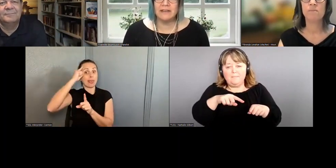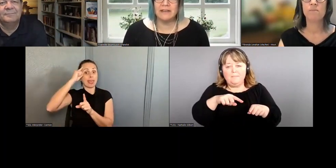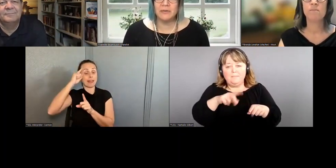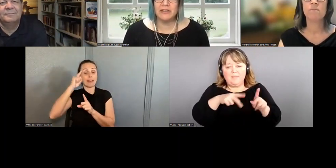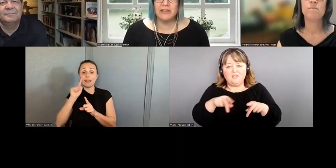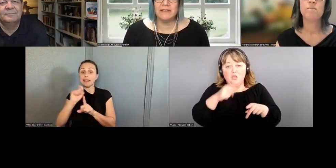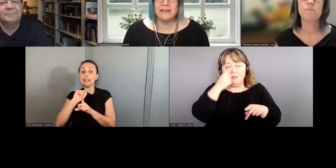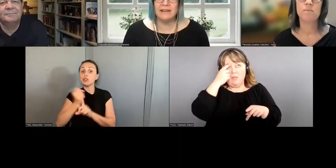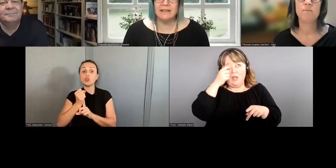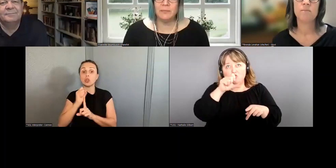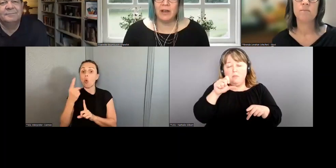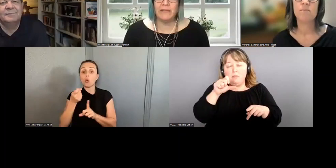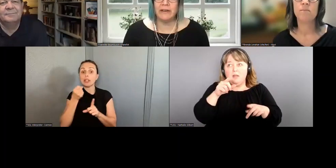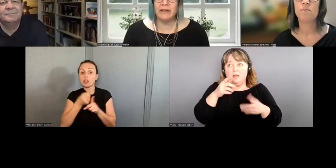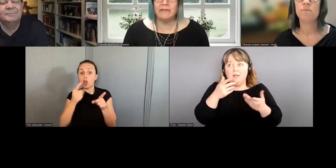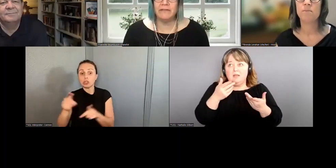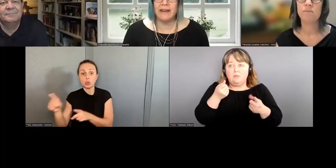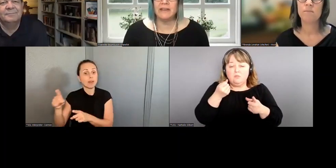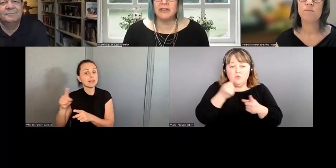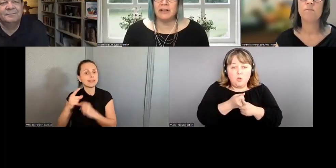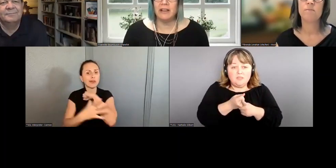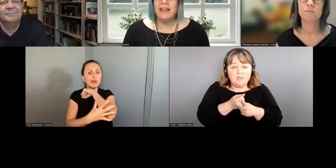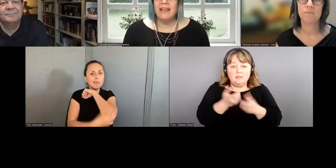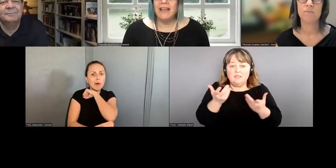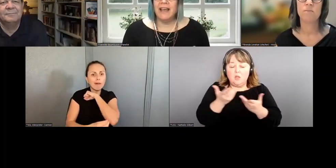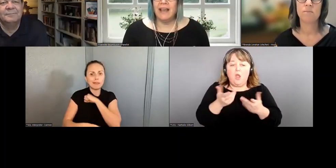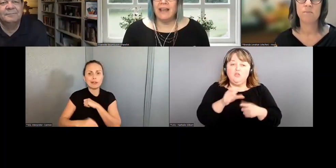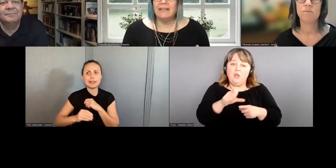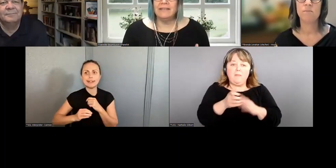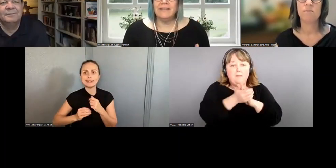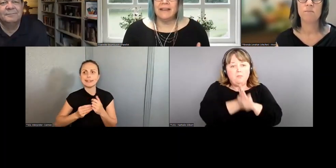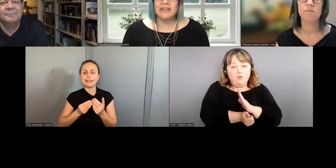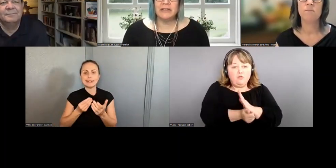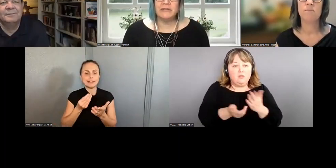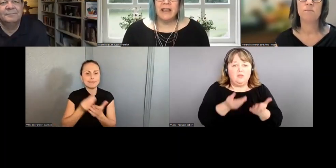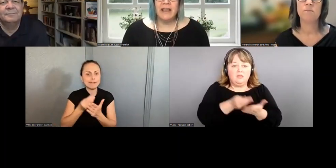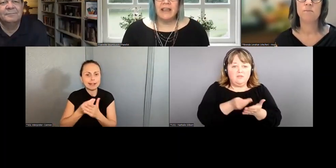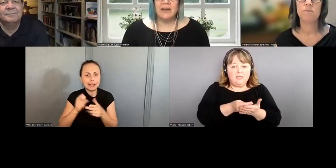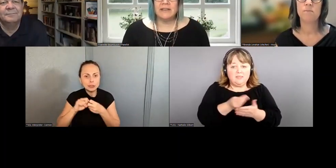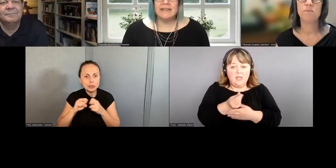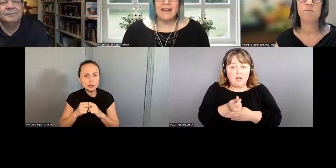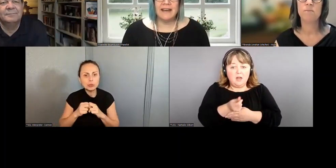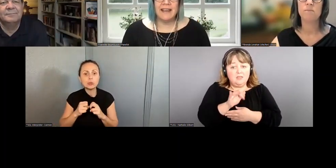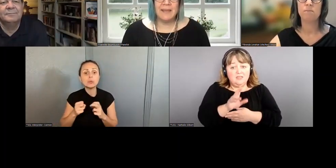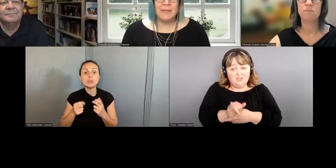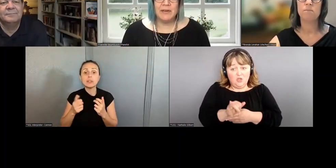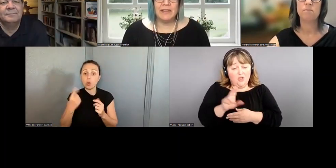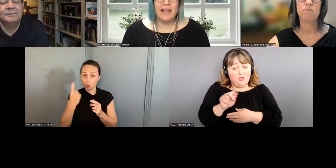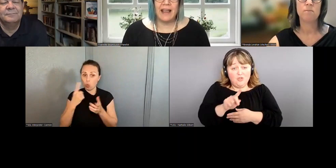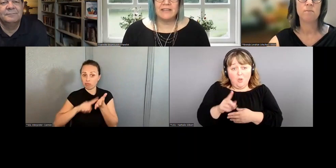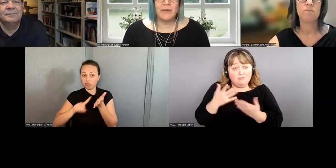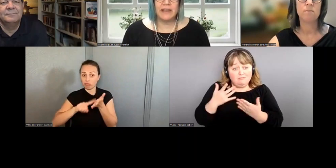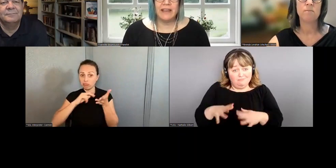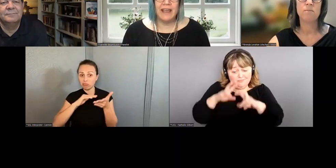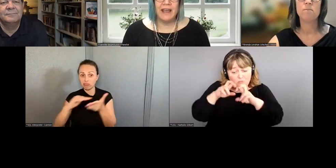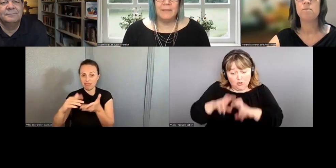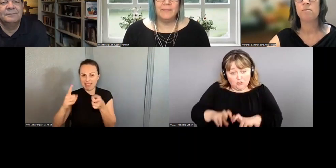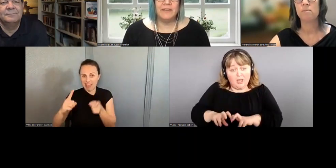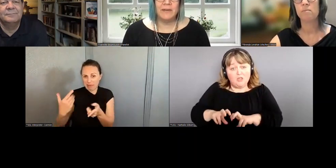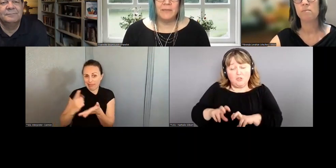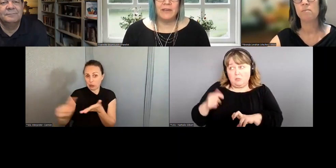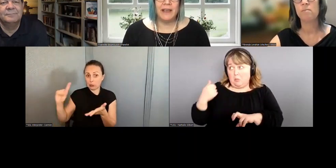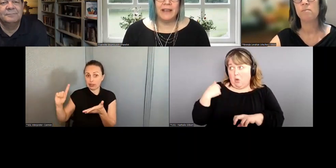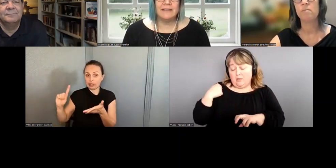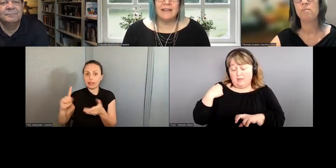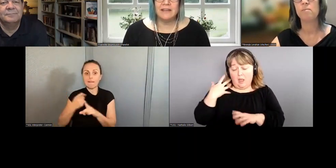these situations is poverty or financial issues. There's a study that came out in the last week from